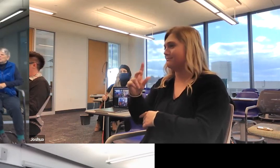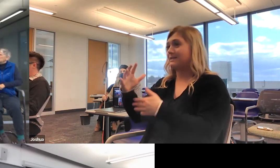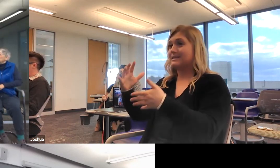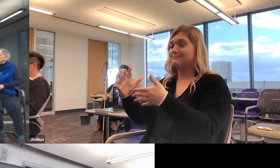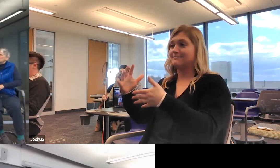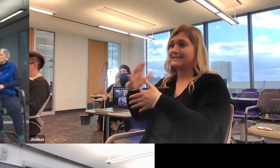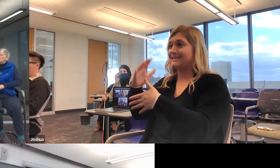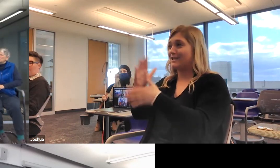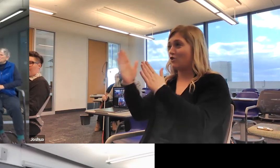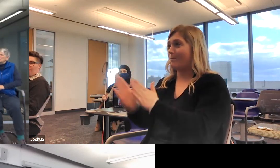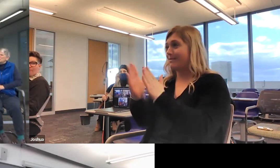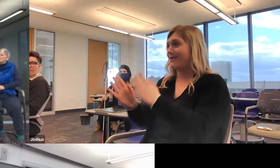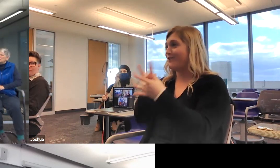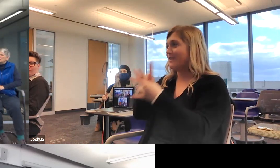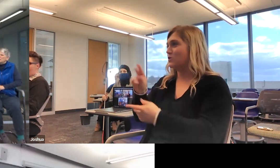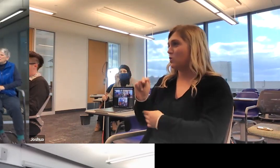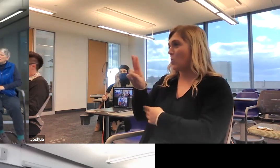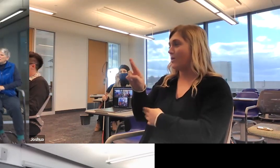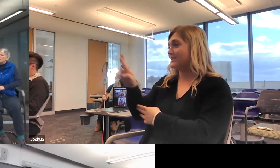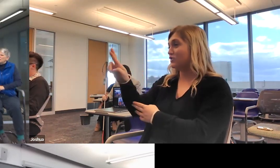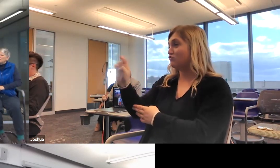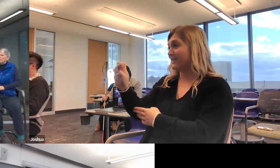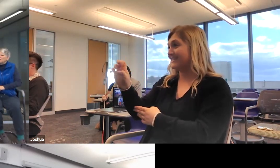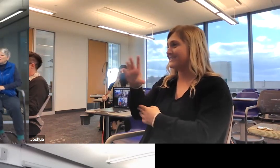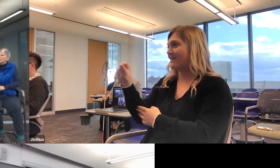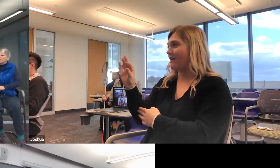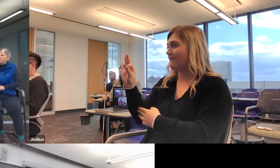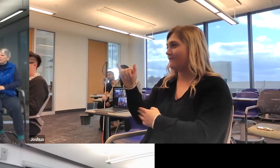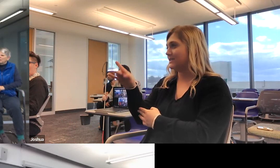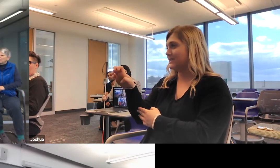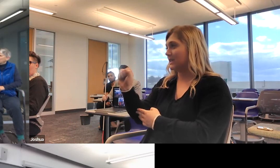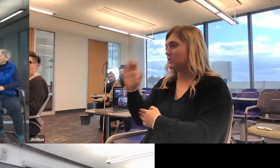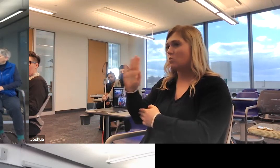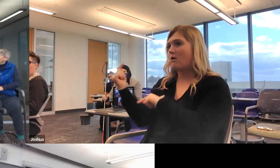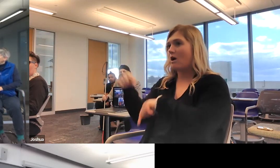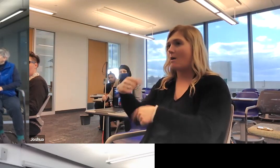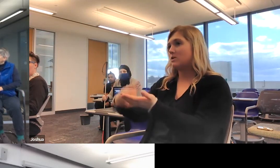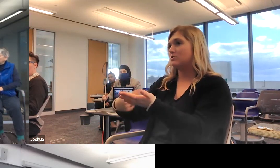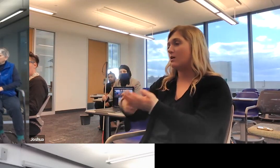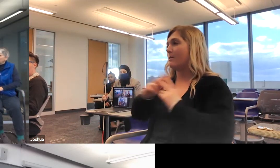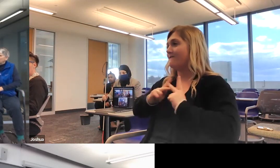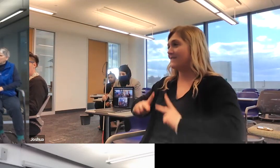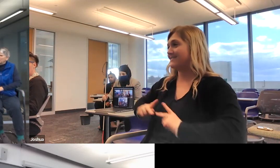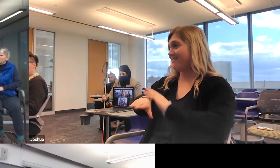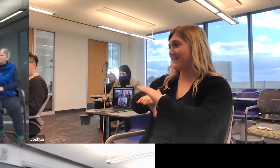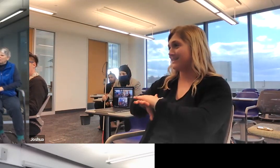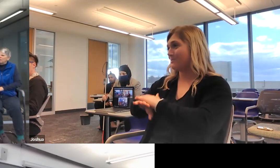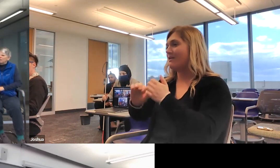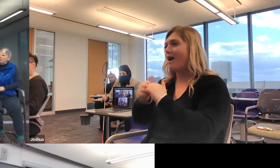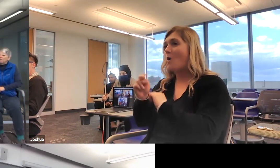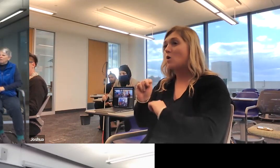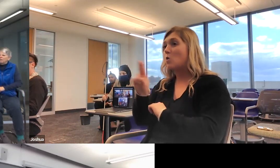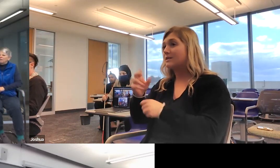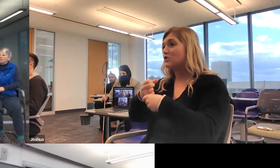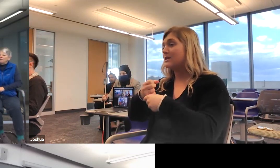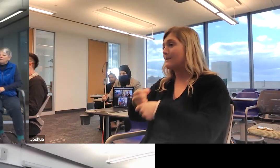of Northeastern Real Estate and Facilities, who is going to come here and talk about physical accessibility, how Northeastern is